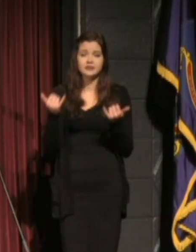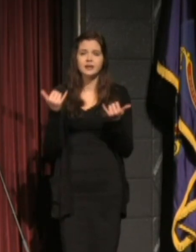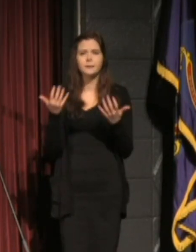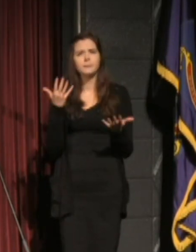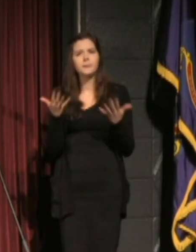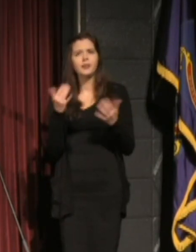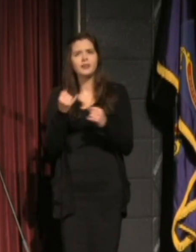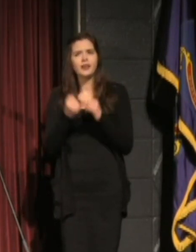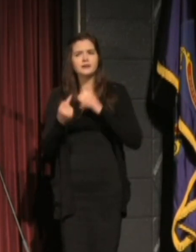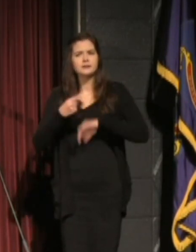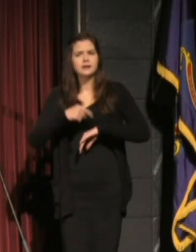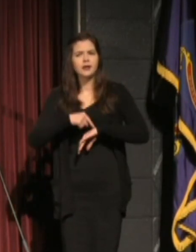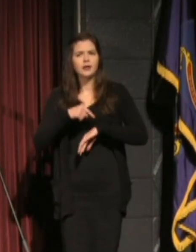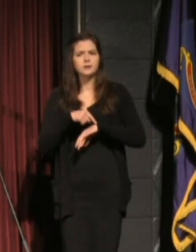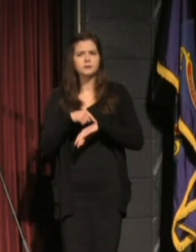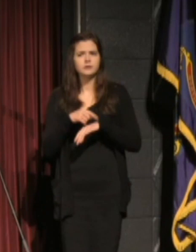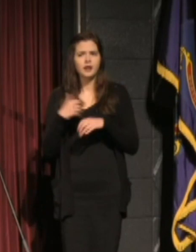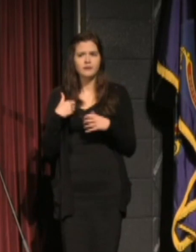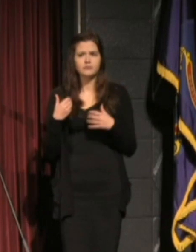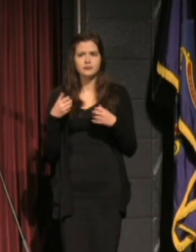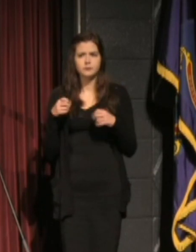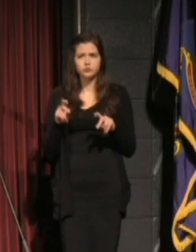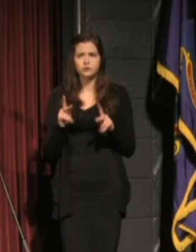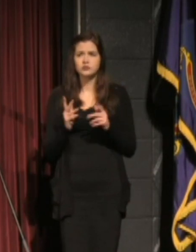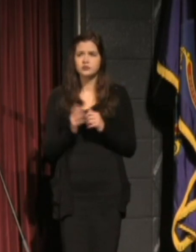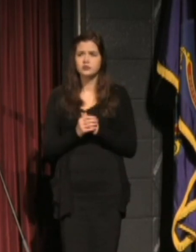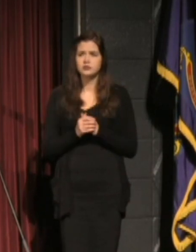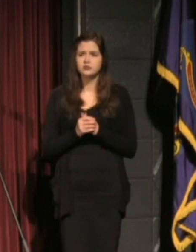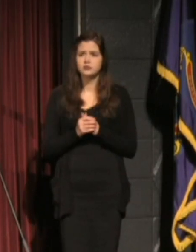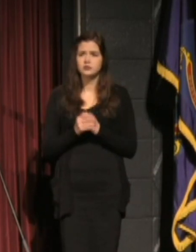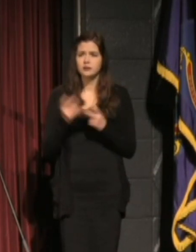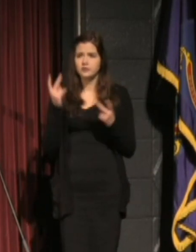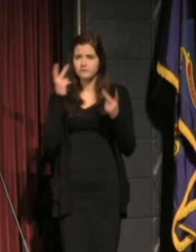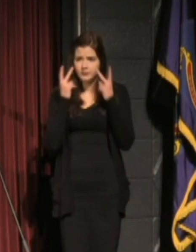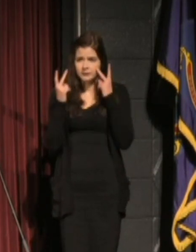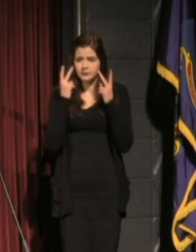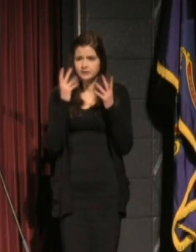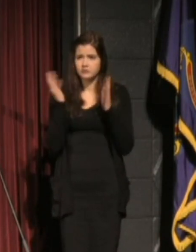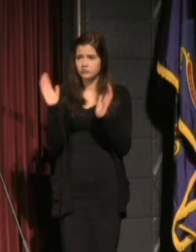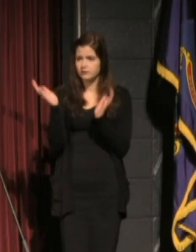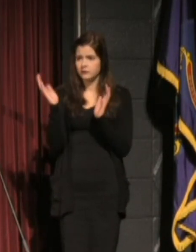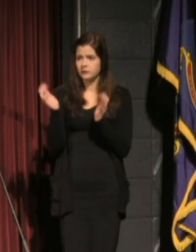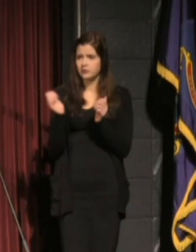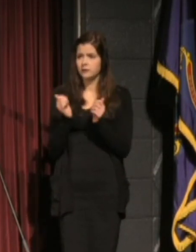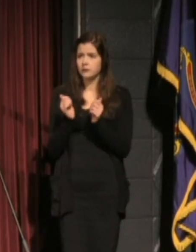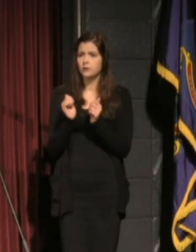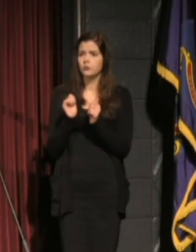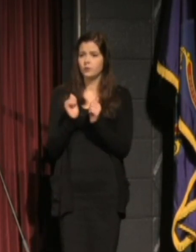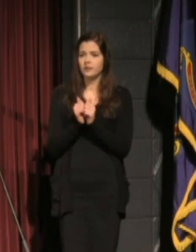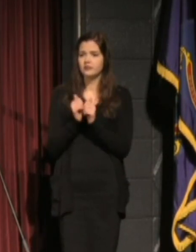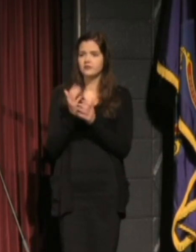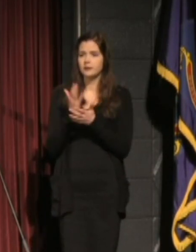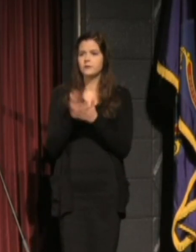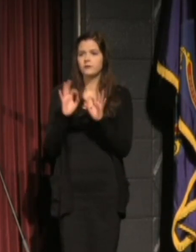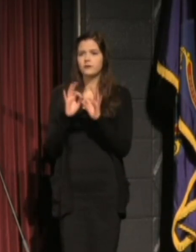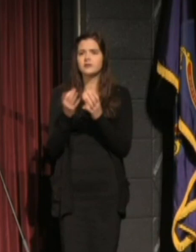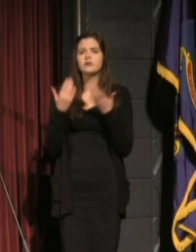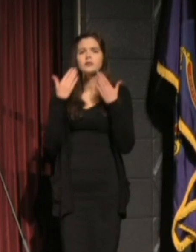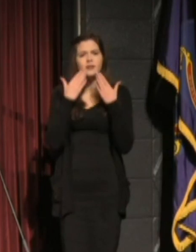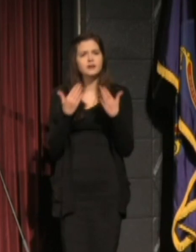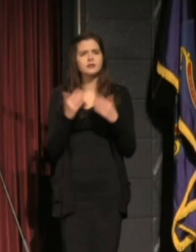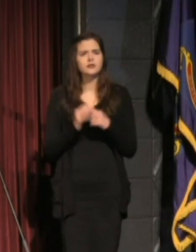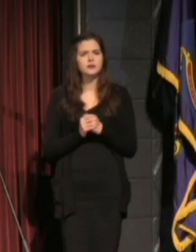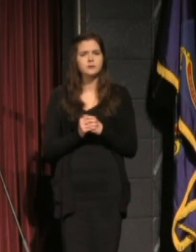the last time that you will have the opportunity to visit with some of your friends. So thank them for what they have done for